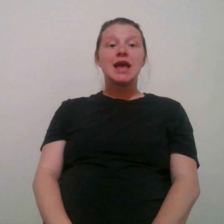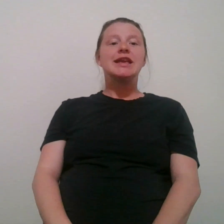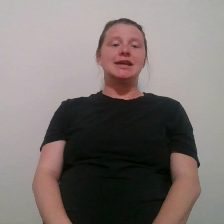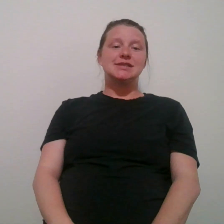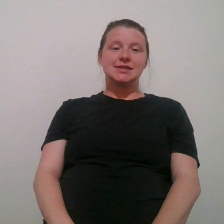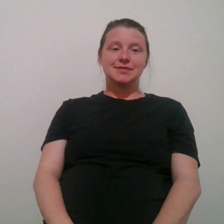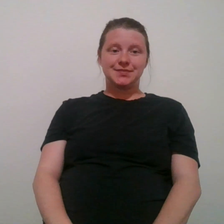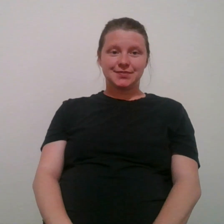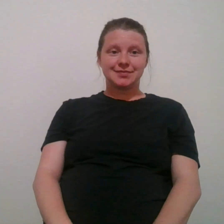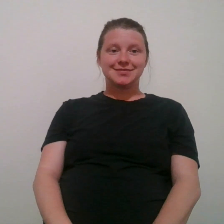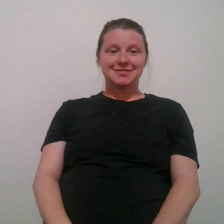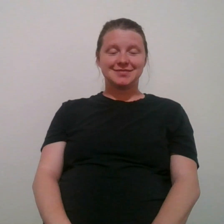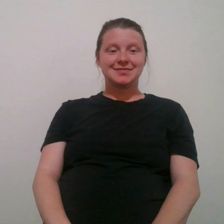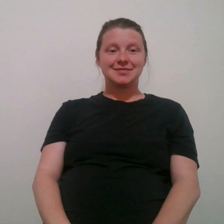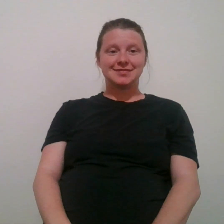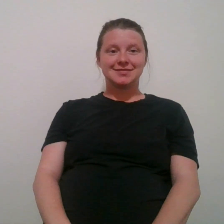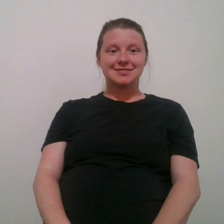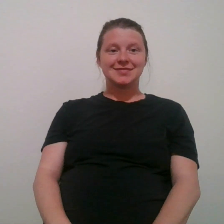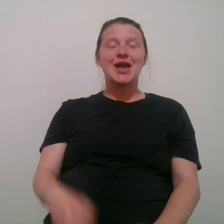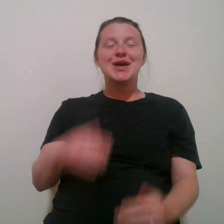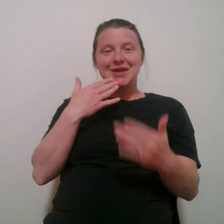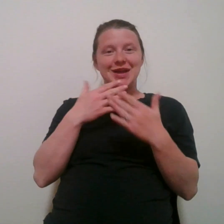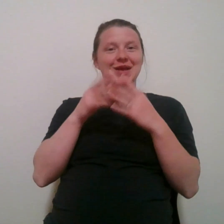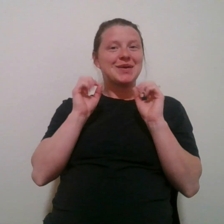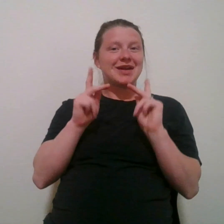Yes. Good. Okay. Well, thank you, Ray. I